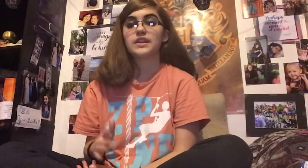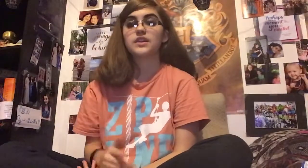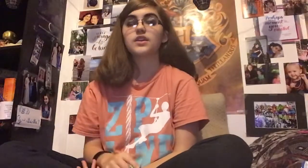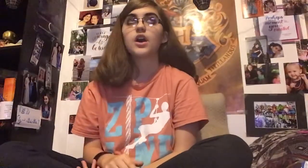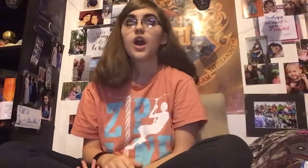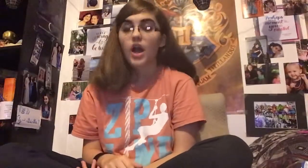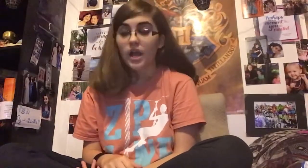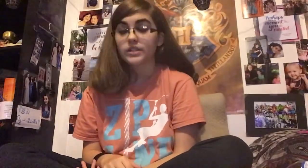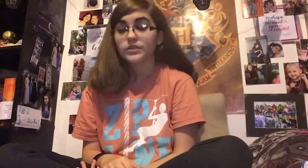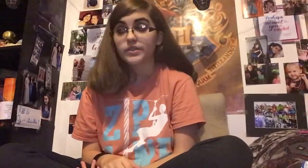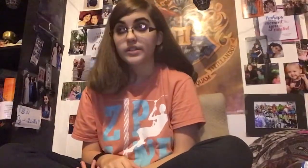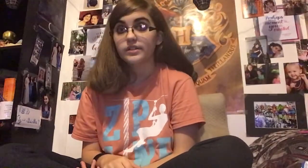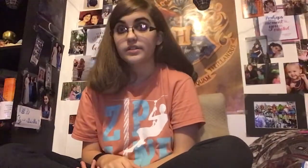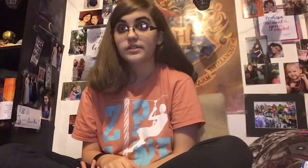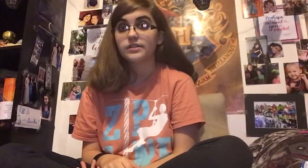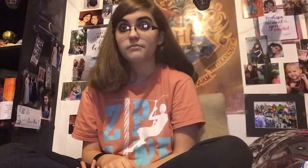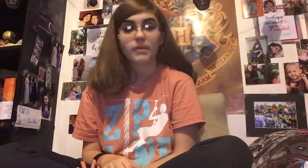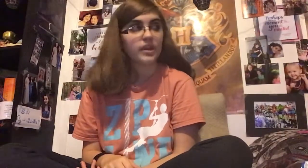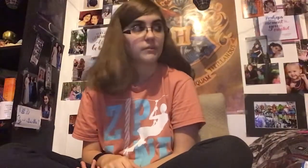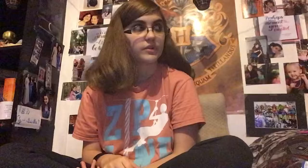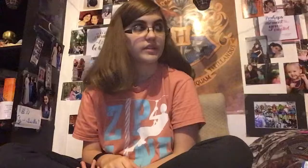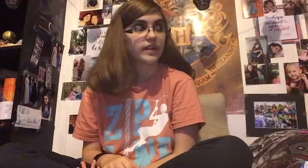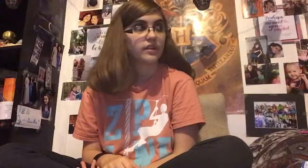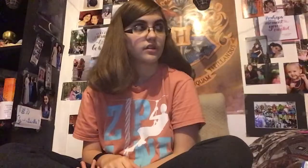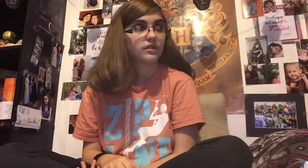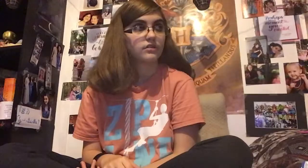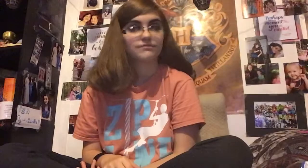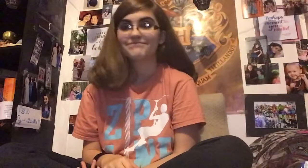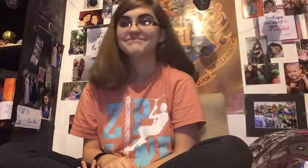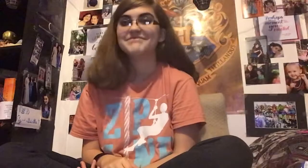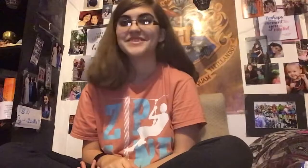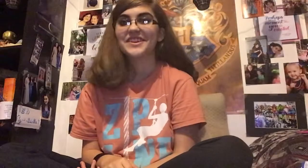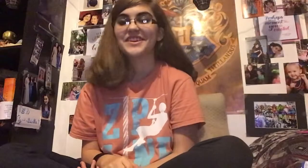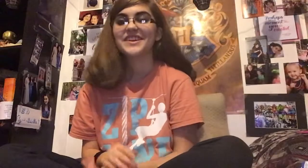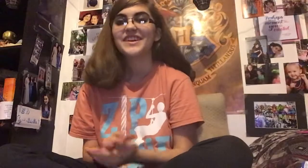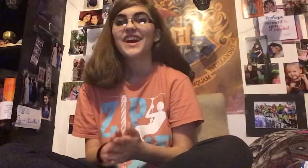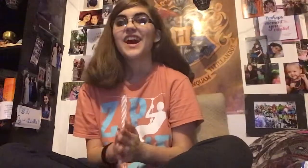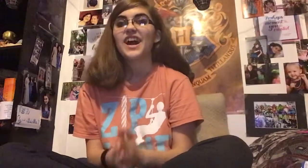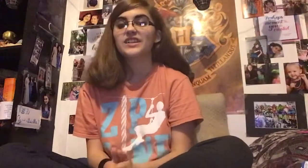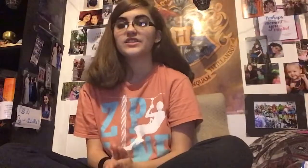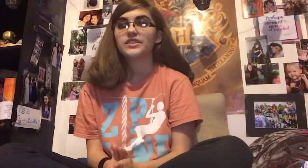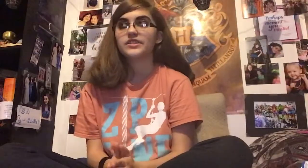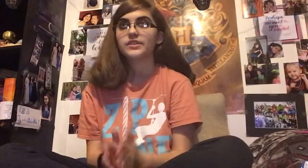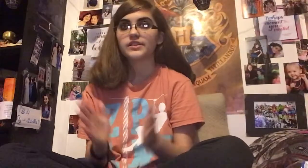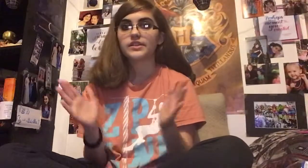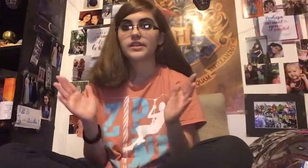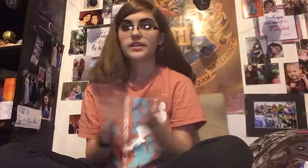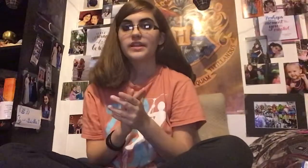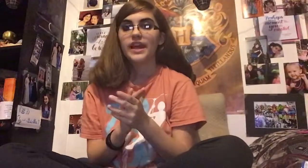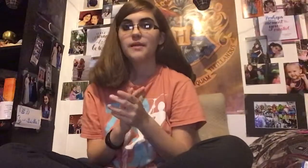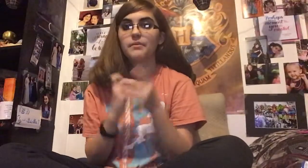Sing hallelujah is, man, I'm really tired. Sorry. Hallelujah. So it's clap.